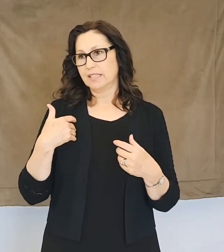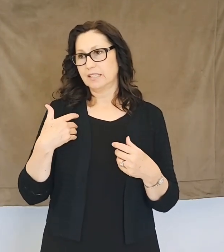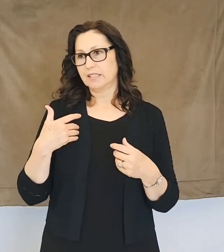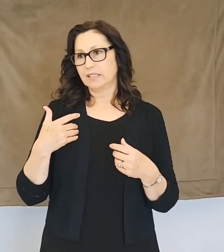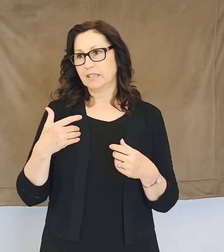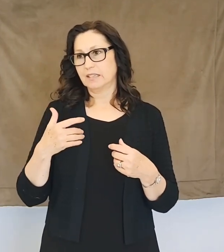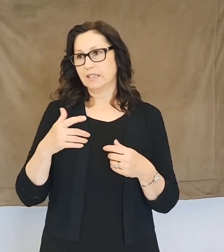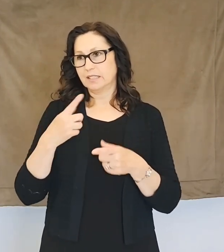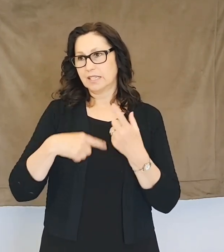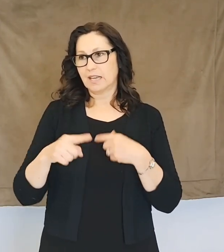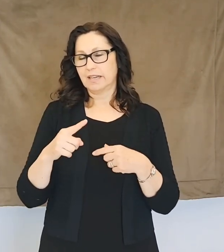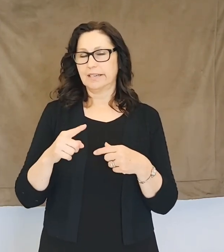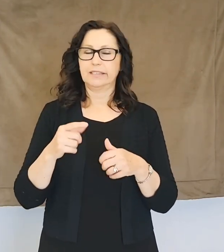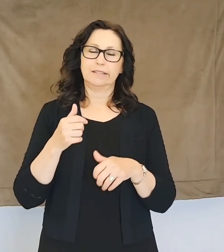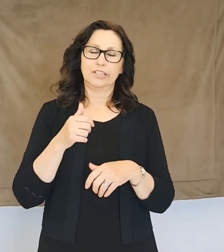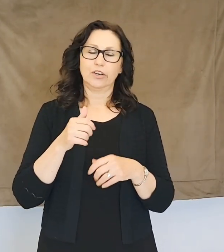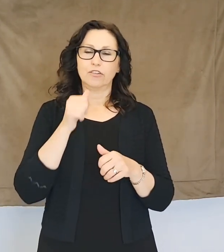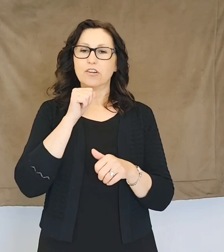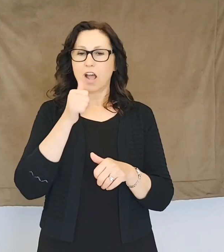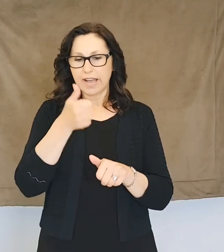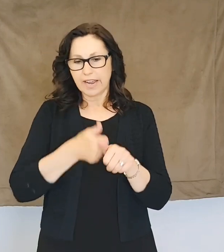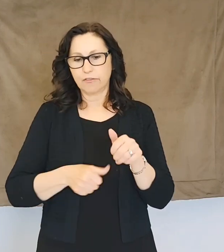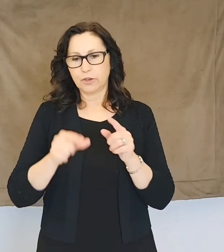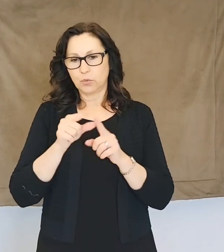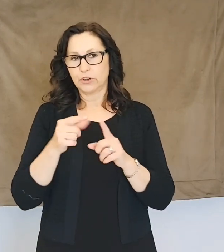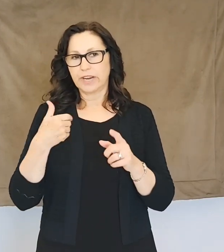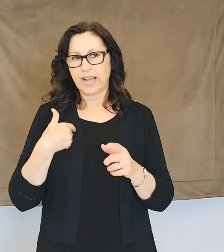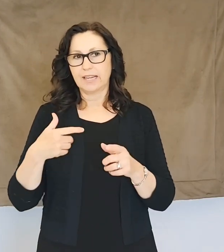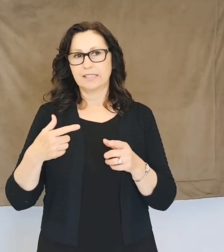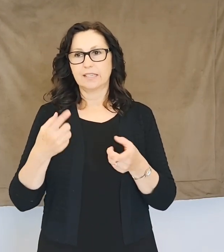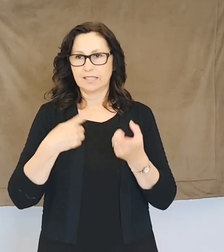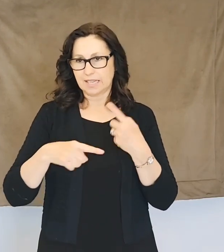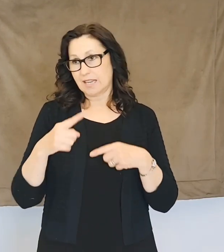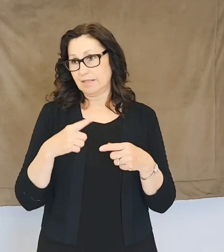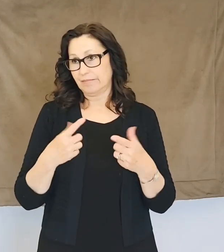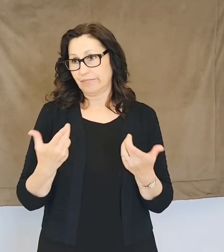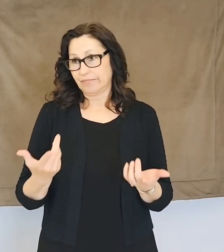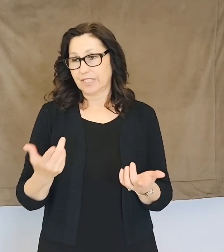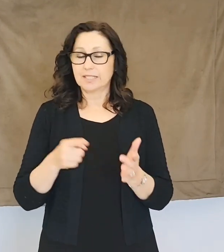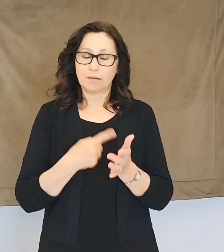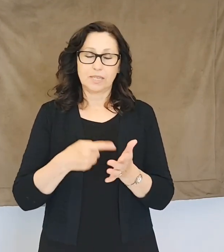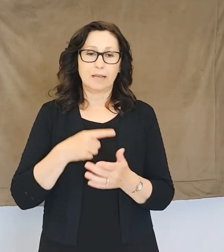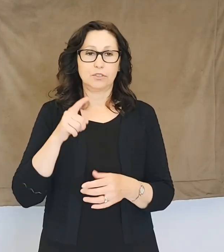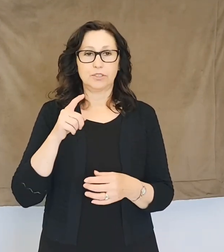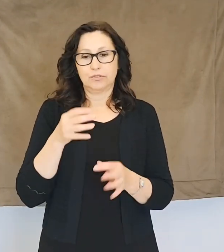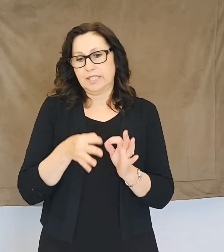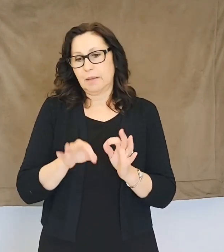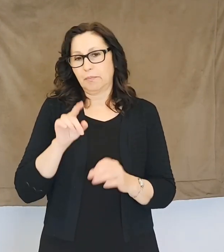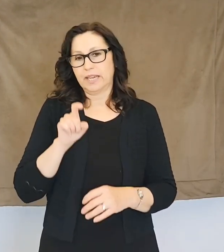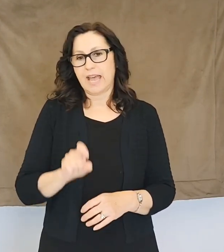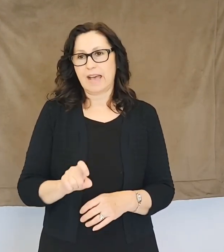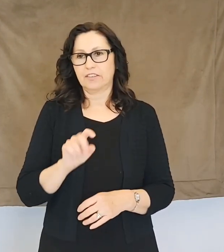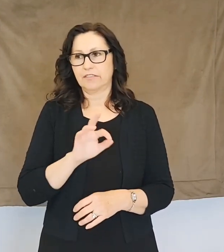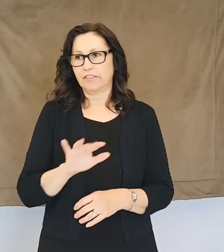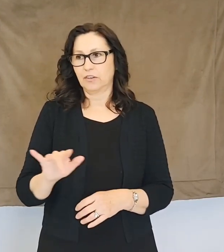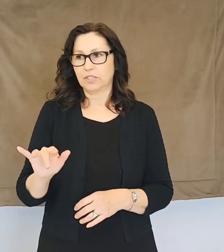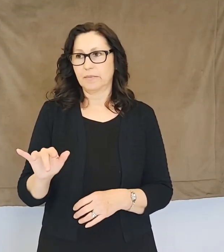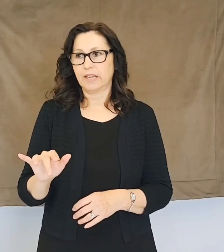has a sign. You know, not every word has a sign. Sometimes you simply have to finger spell